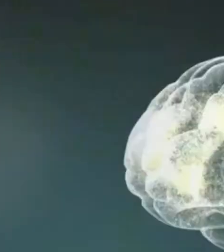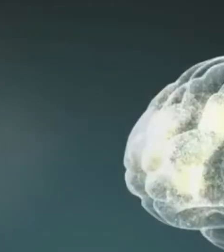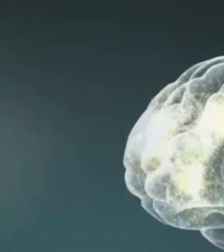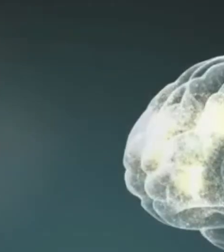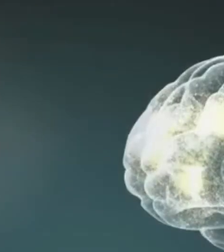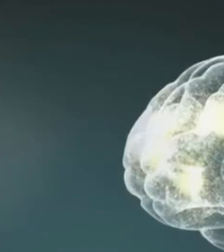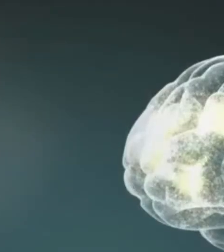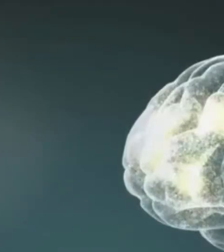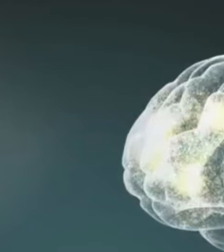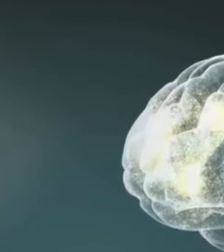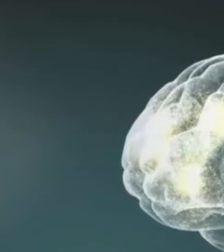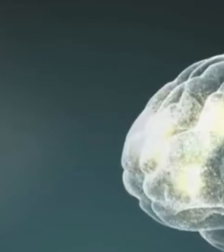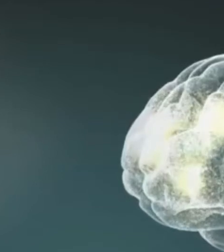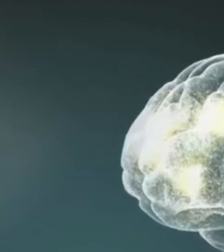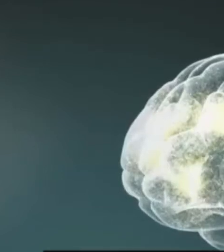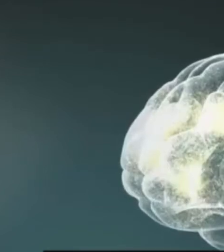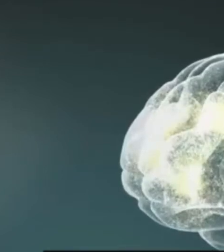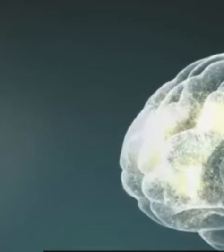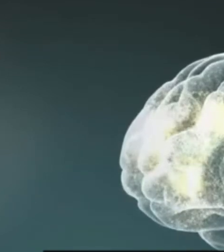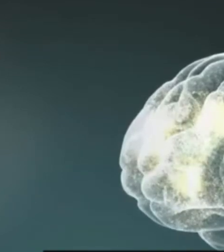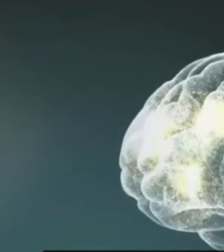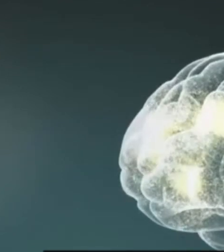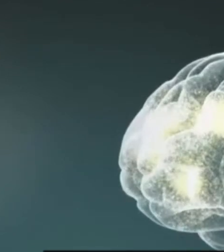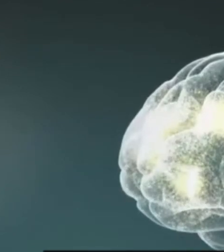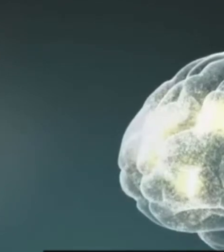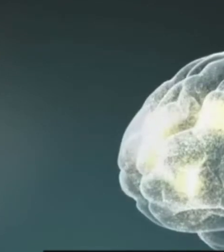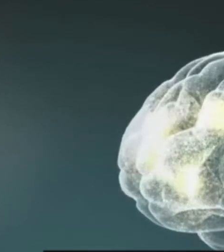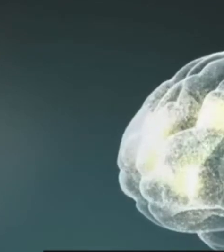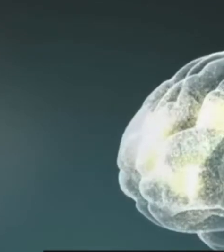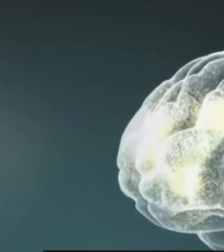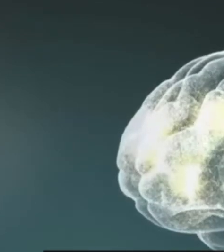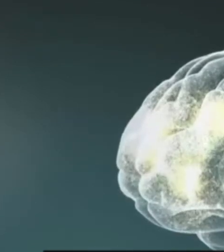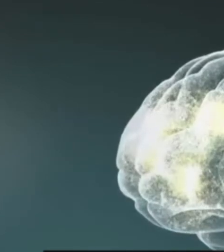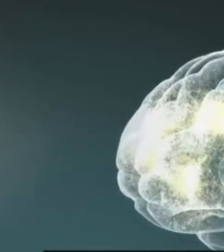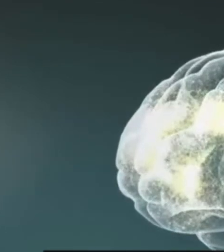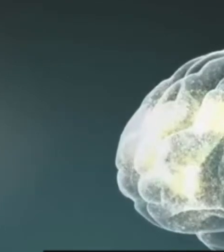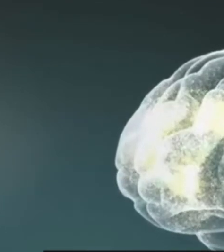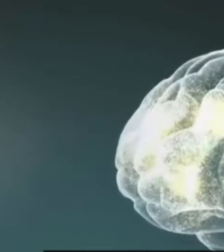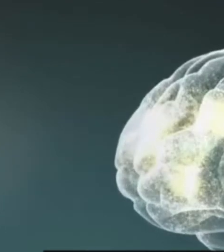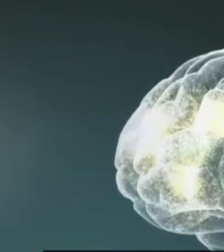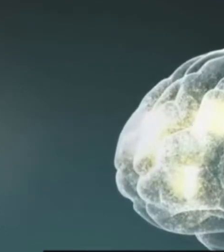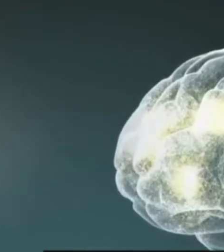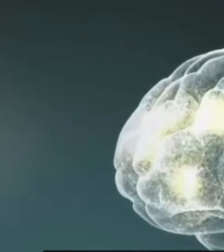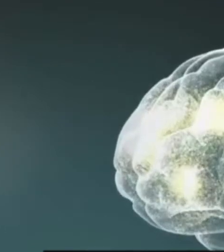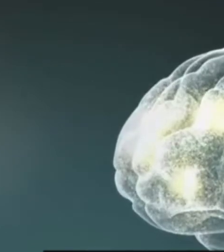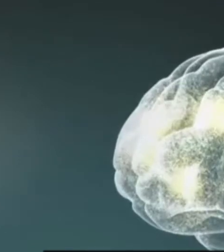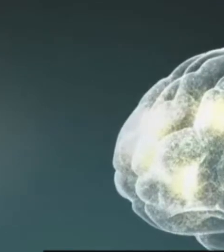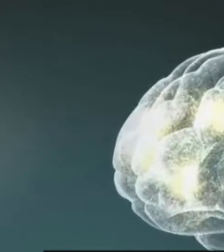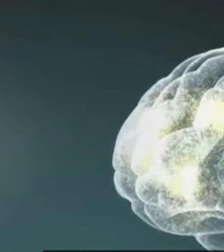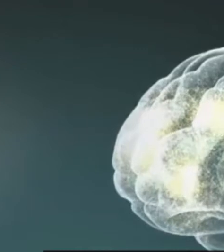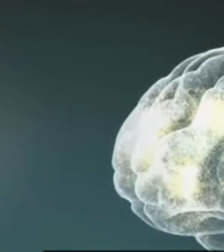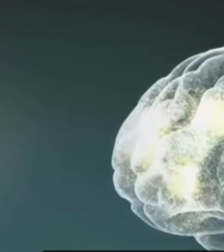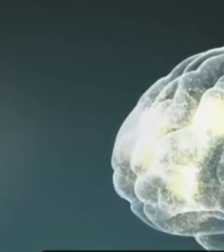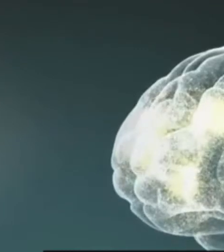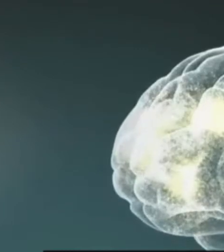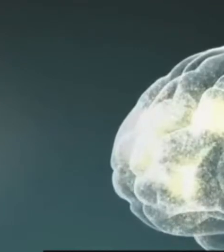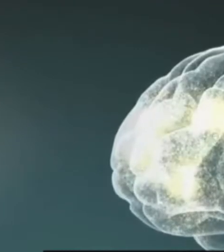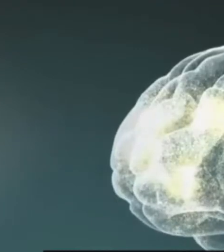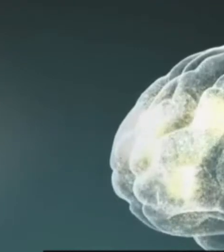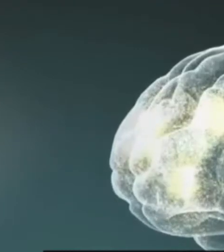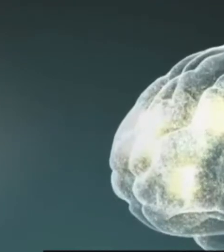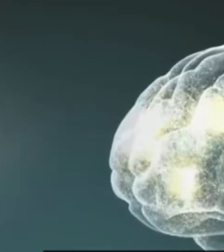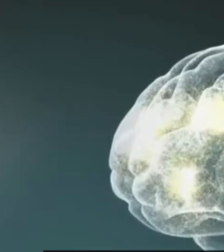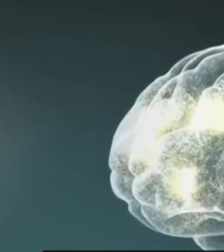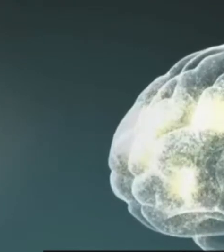brain. The brain goes from a situation where you've got nearest neurons communicating very strongly with each